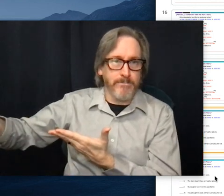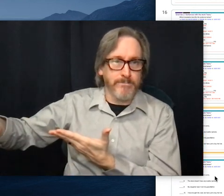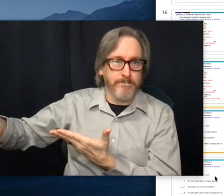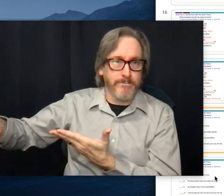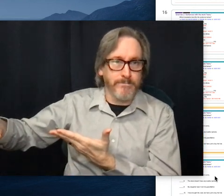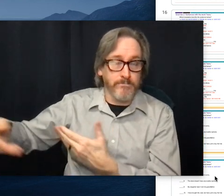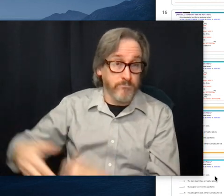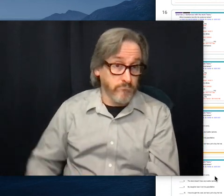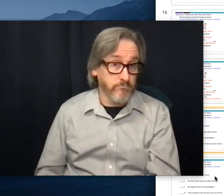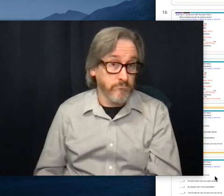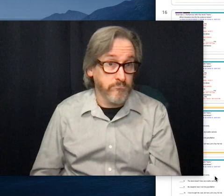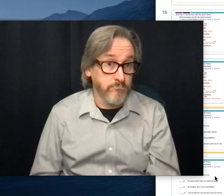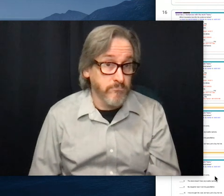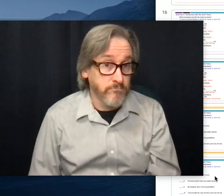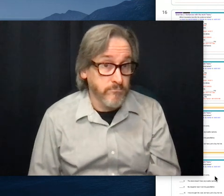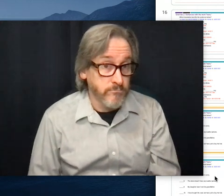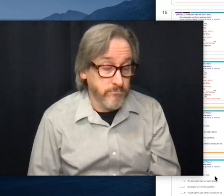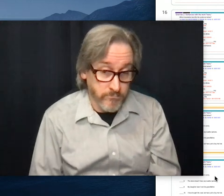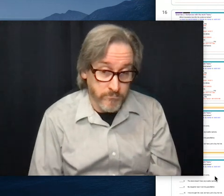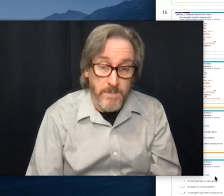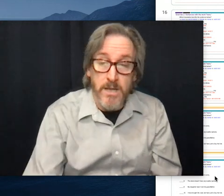by.